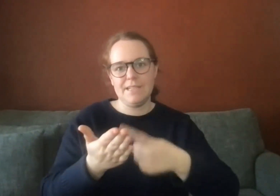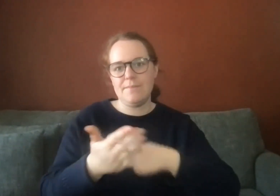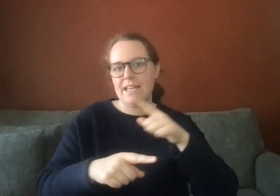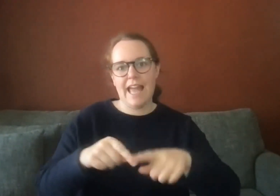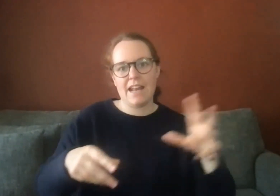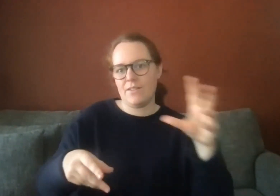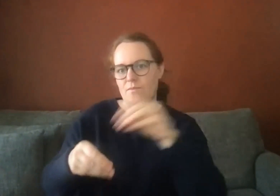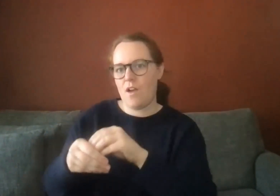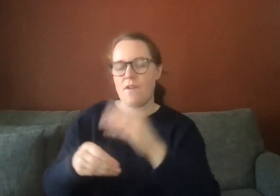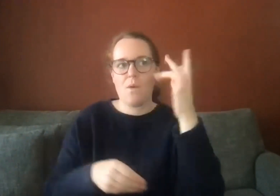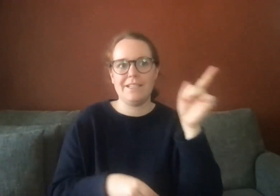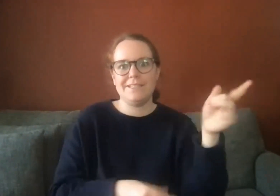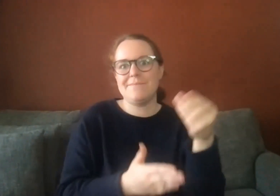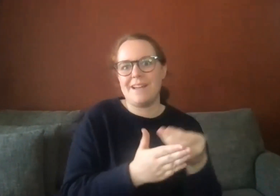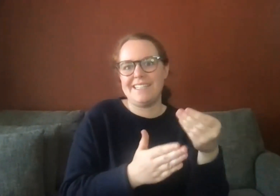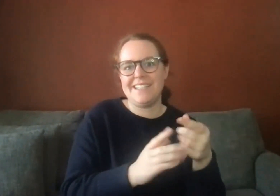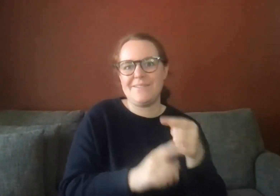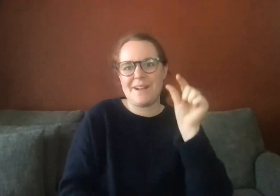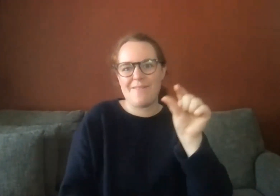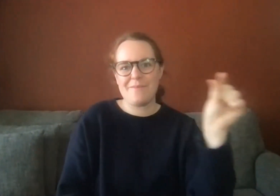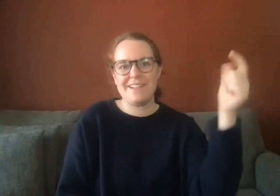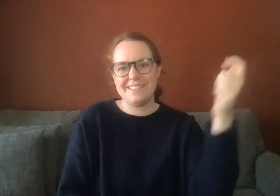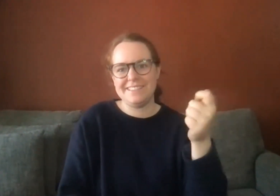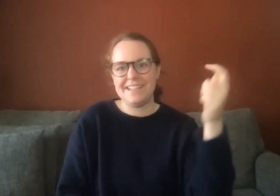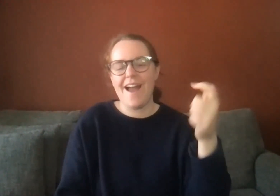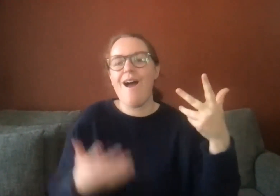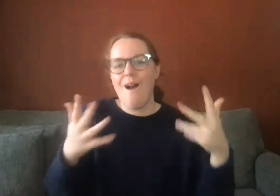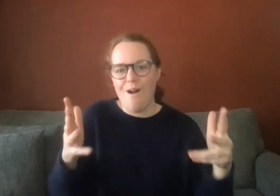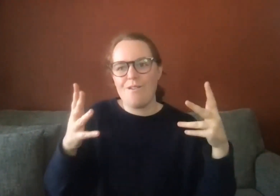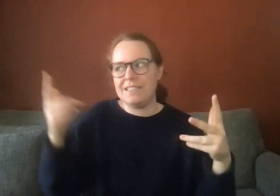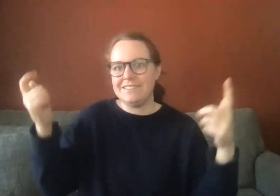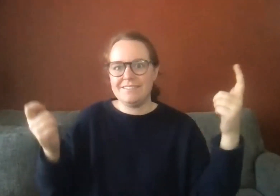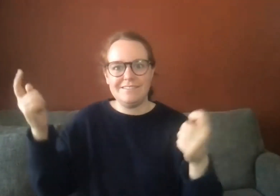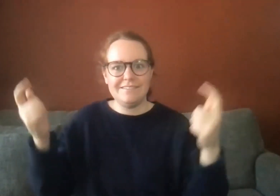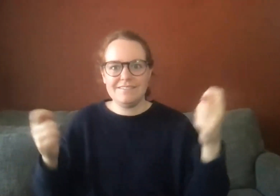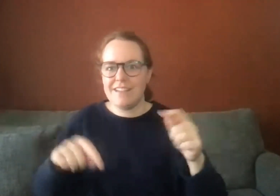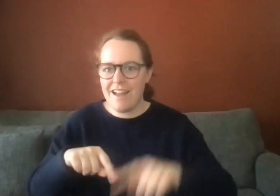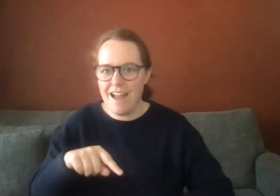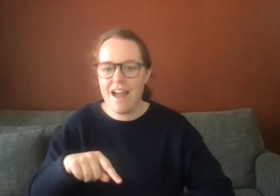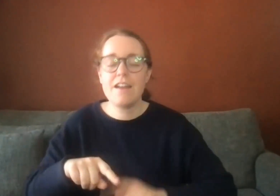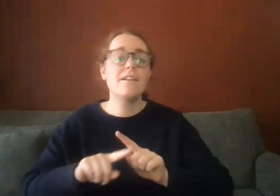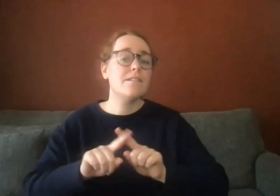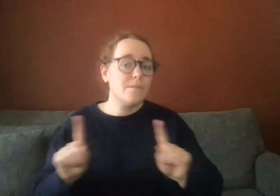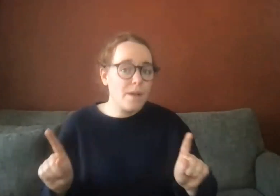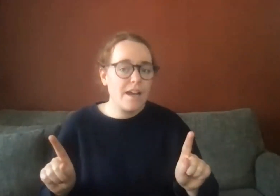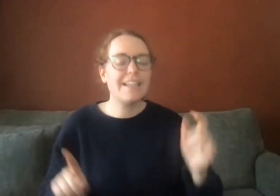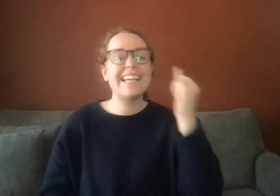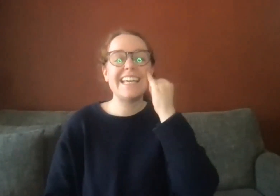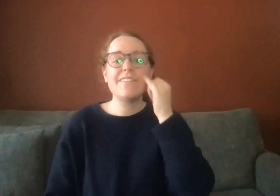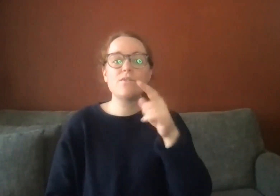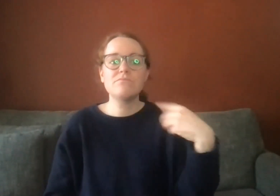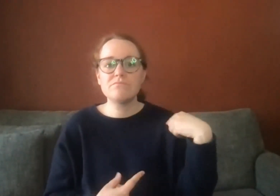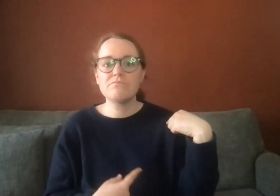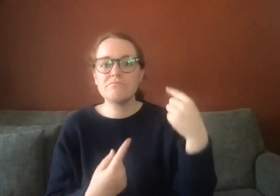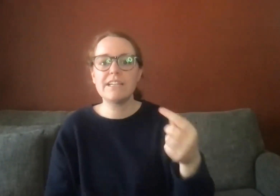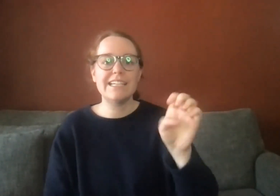are being funded through the federal government on EI. But and also if you've been on EI within the past